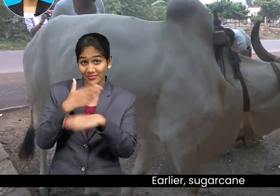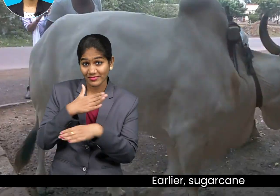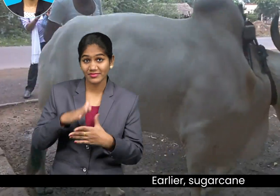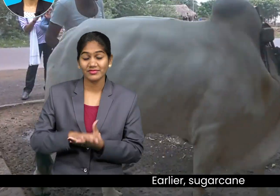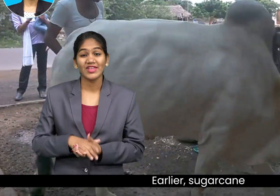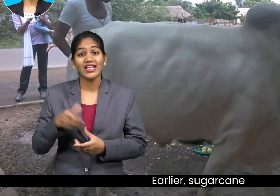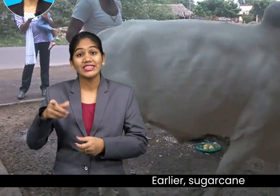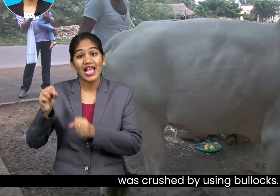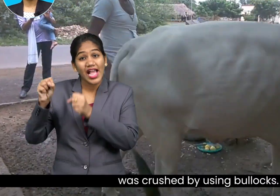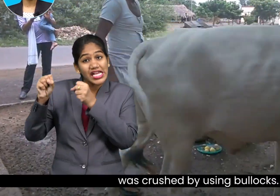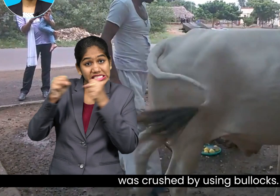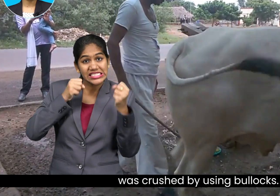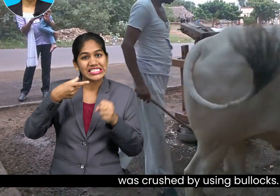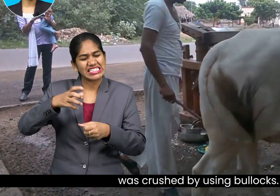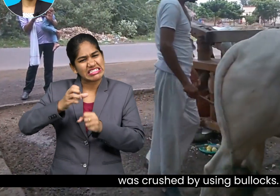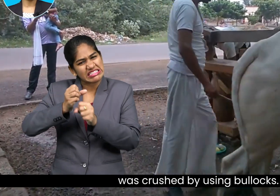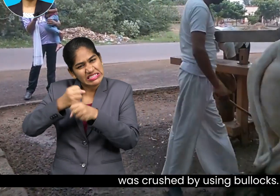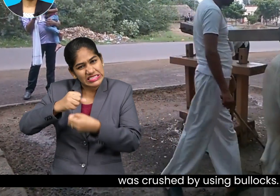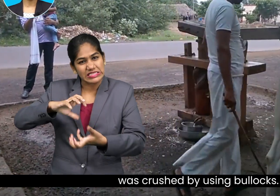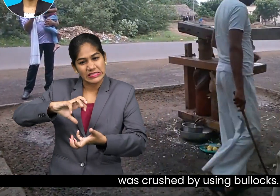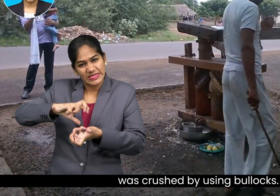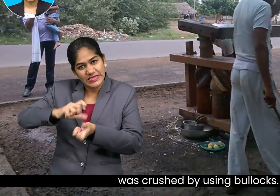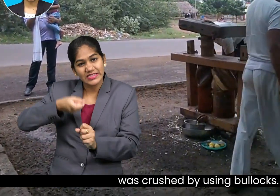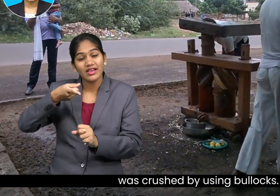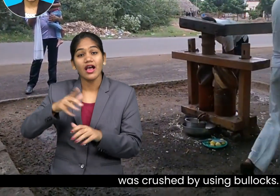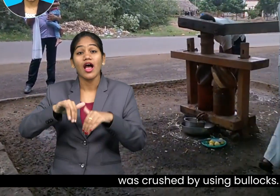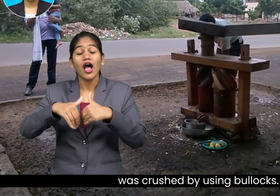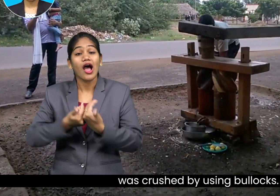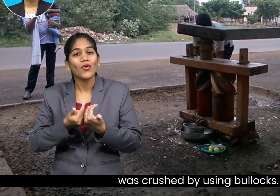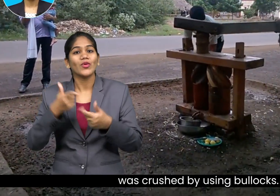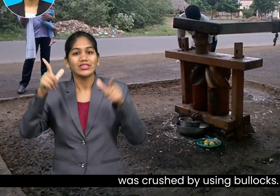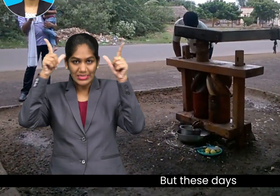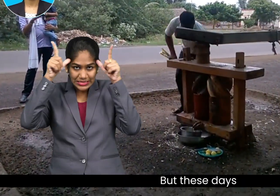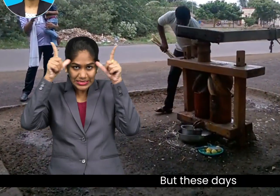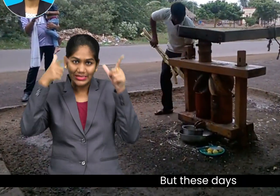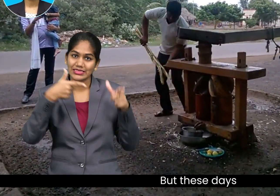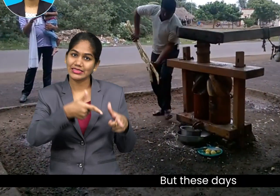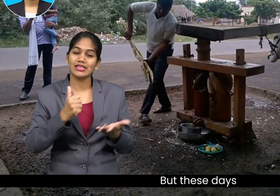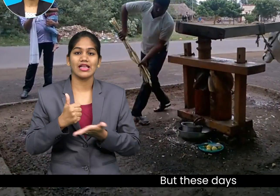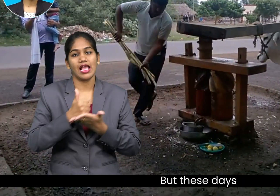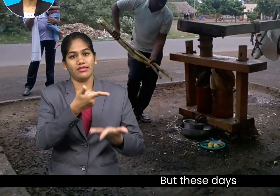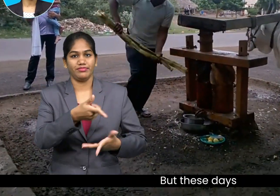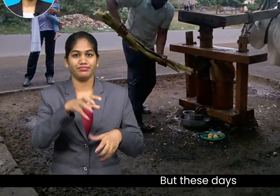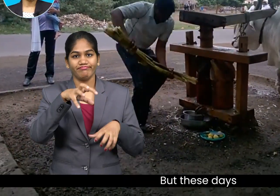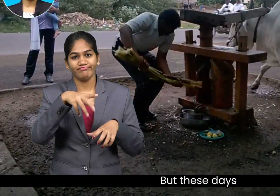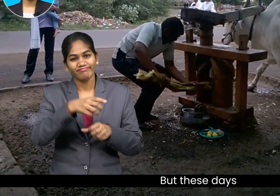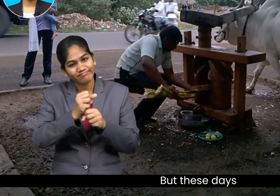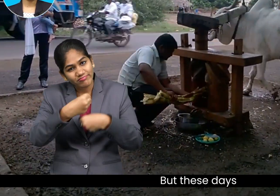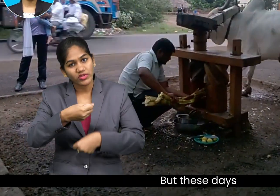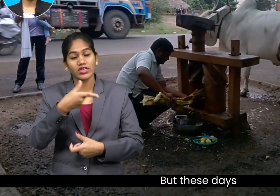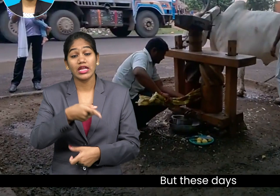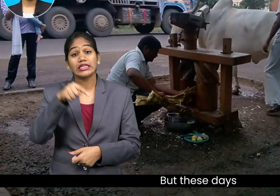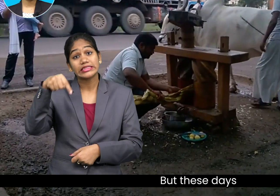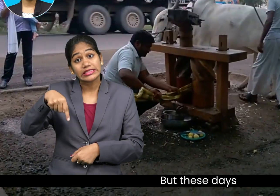Earlier, sugarcane was crushed by using bullocks, but these